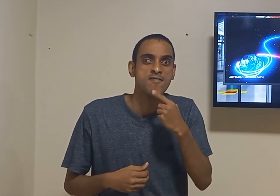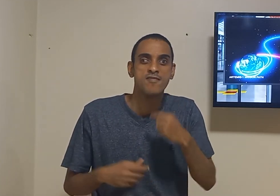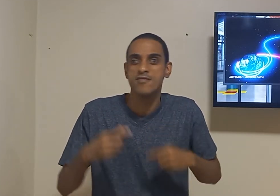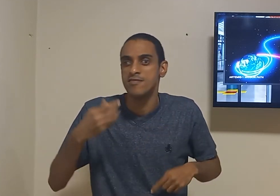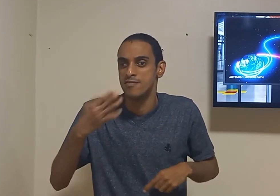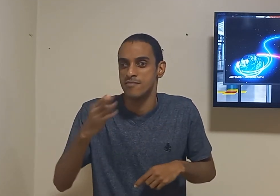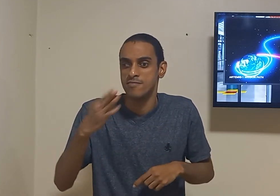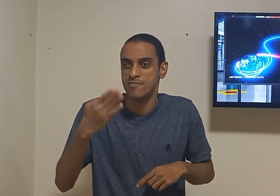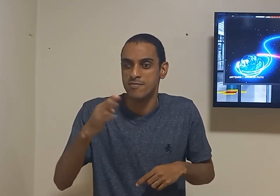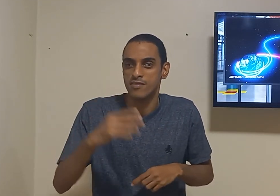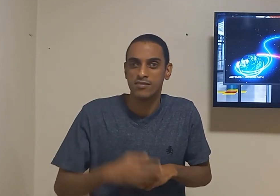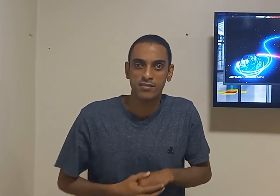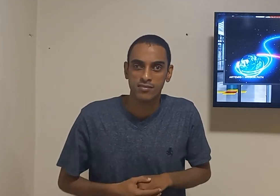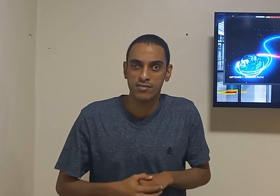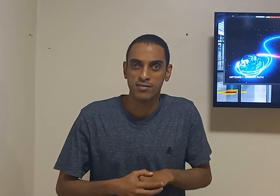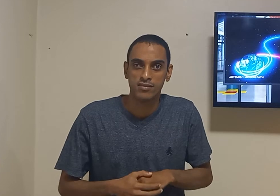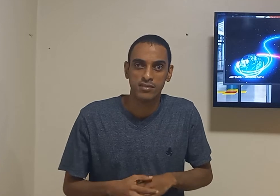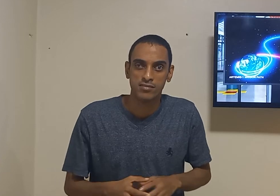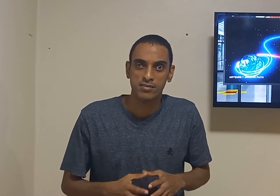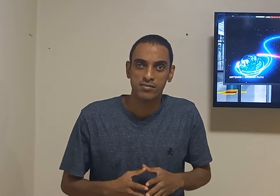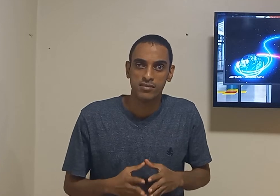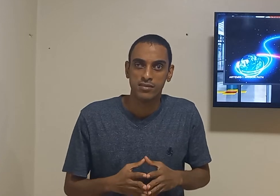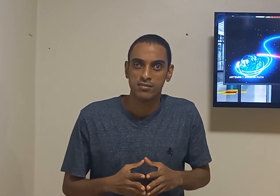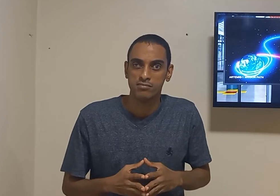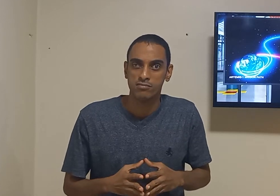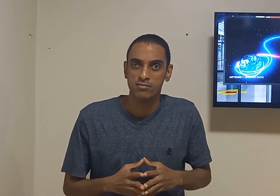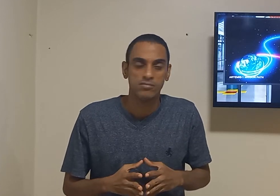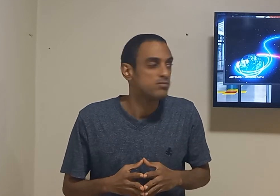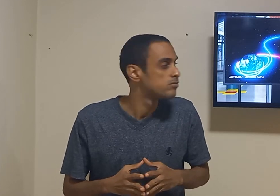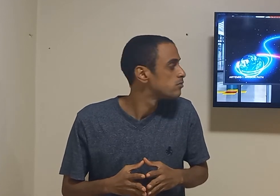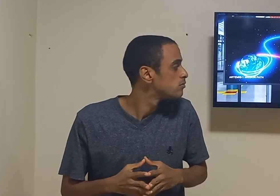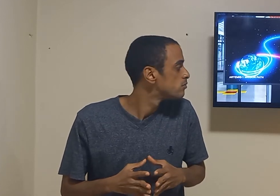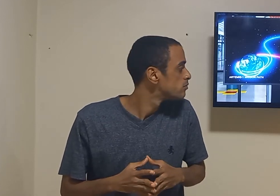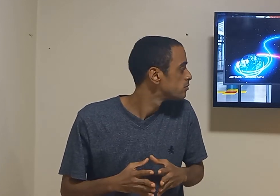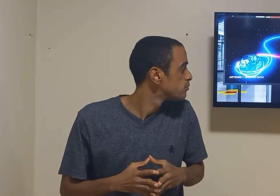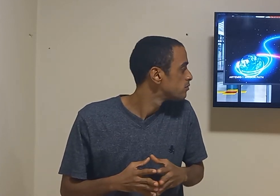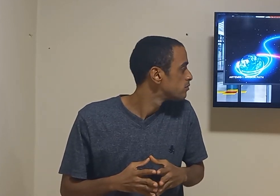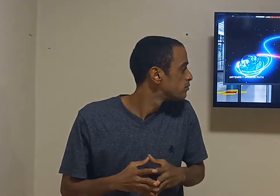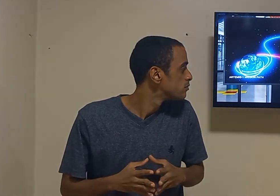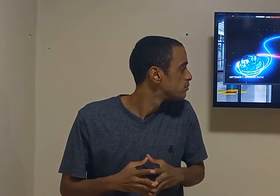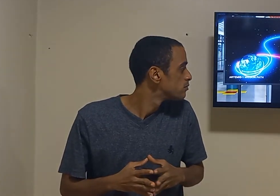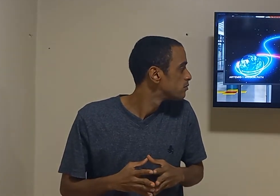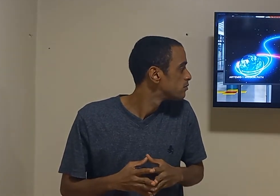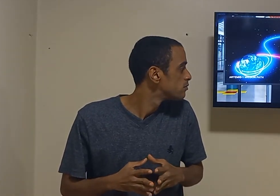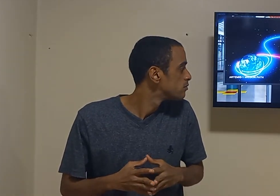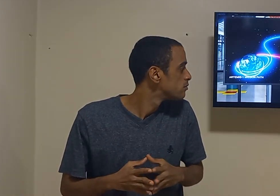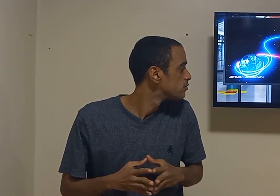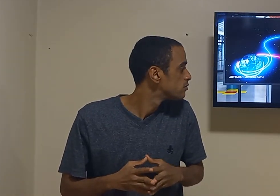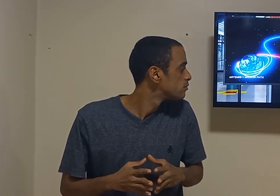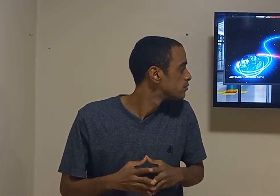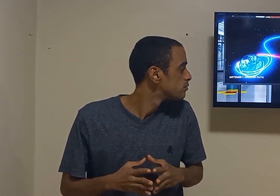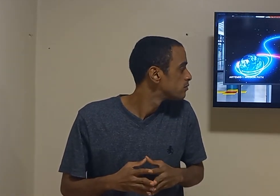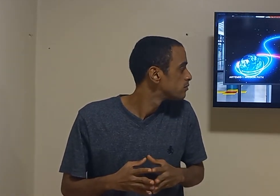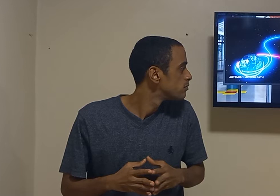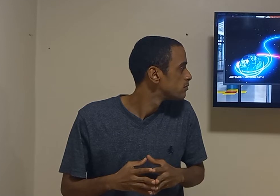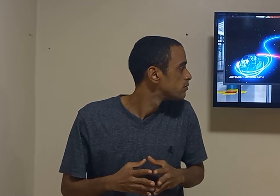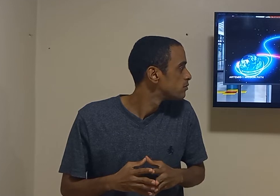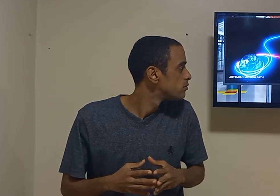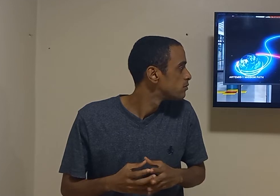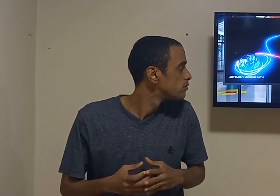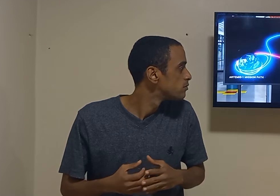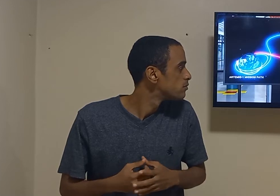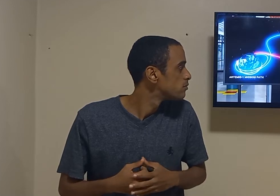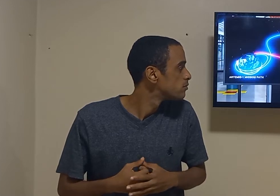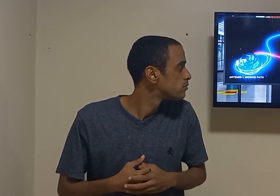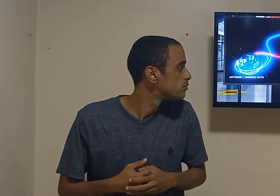moon is heading in that direction. Orion will be heading in this one, opposite retrograde. Now, after we're